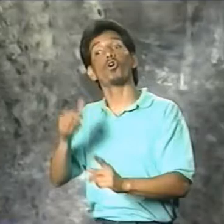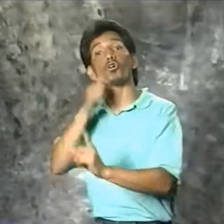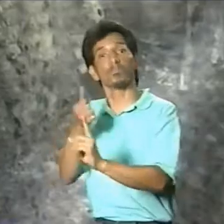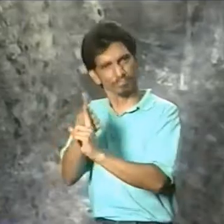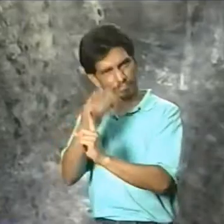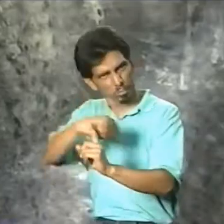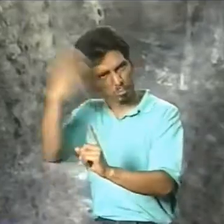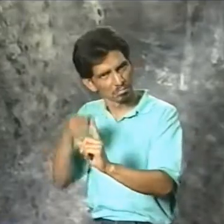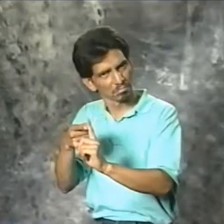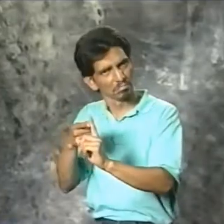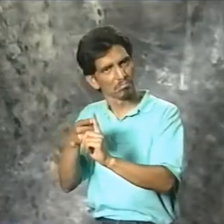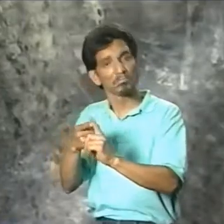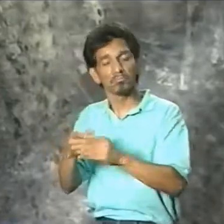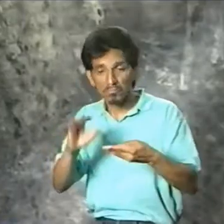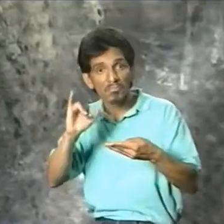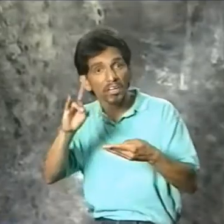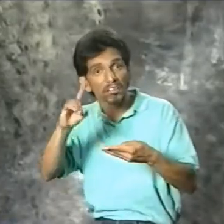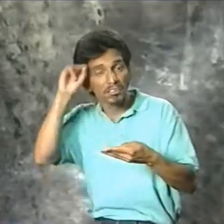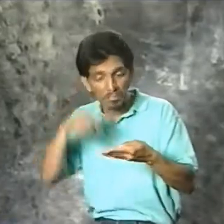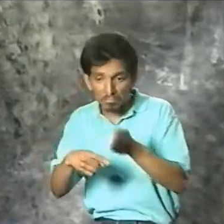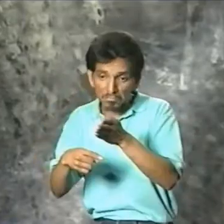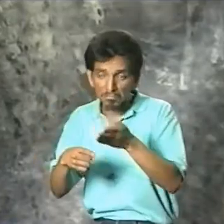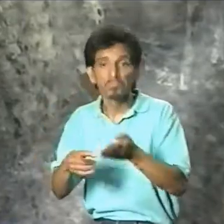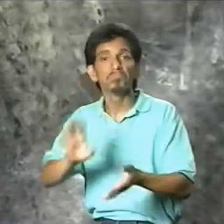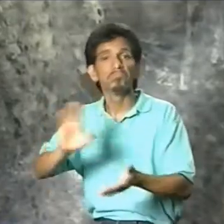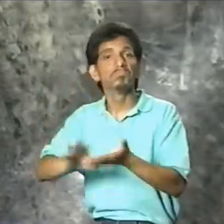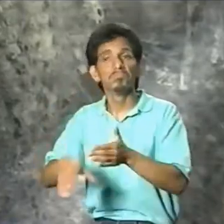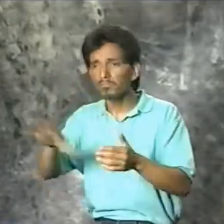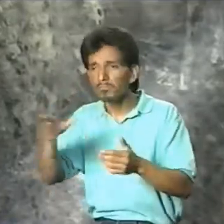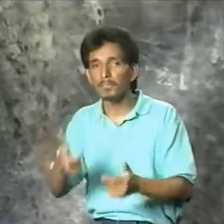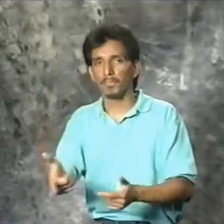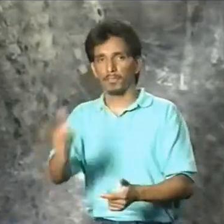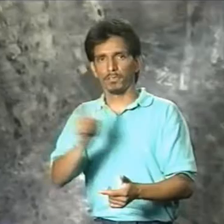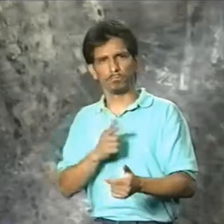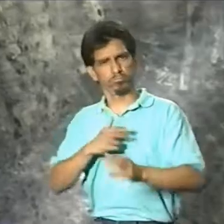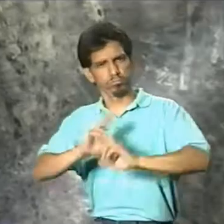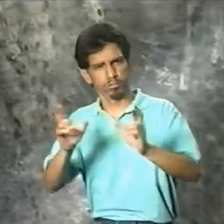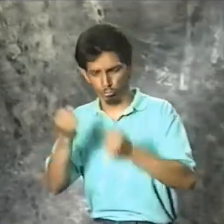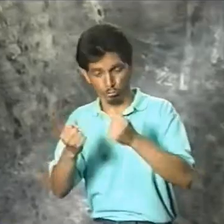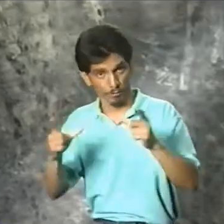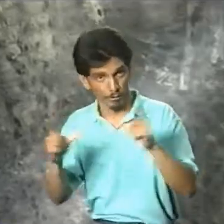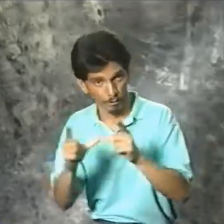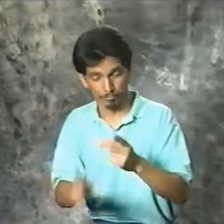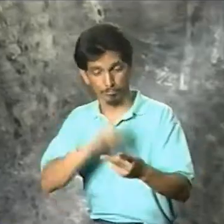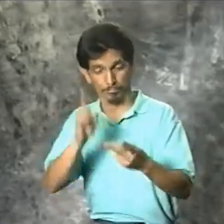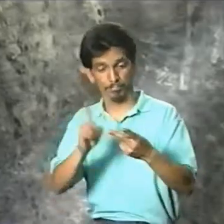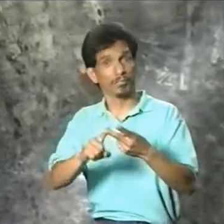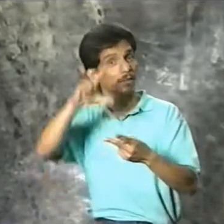back to the U.S., my girlfriend, who is white, showed her ID, and they let her through, no problem. And I was ready. I had